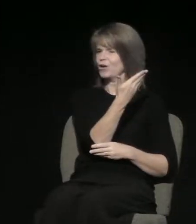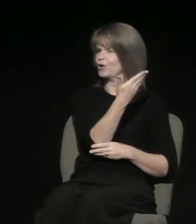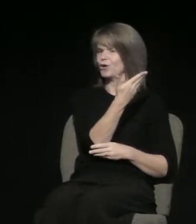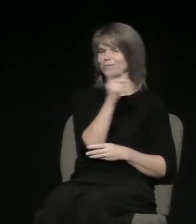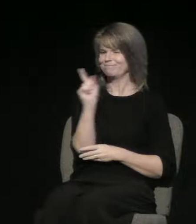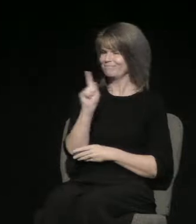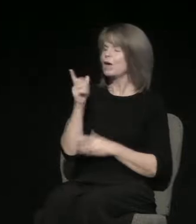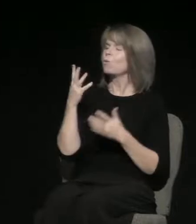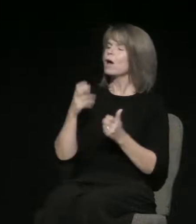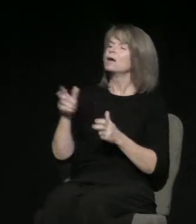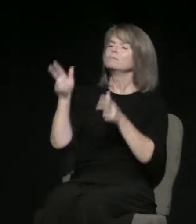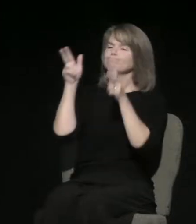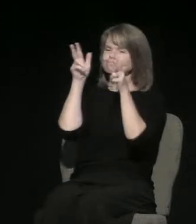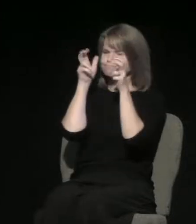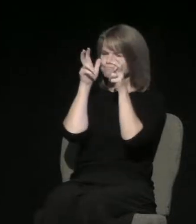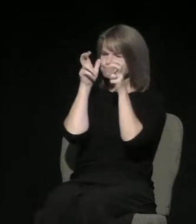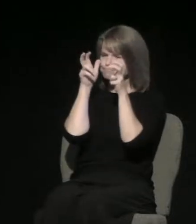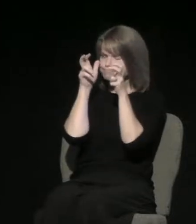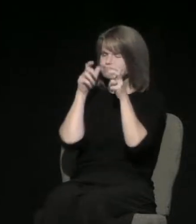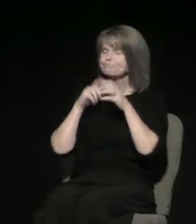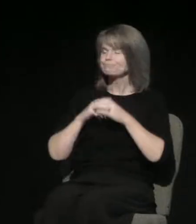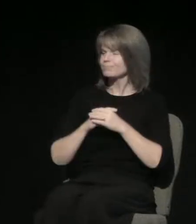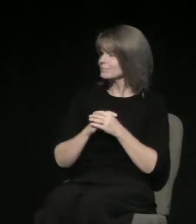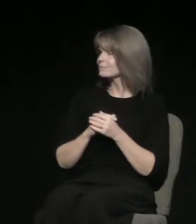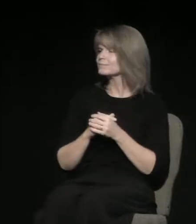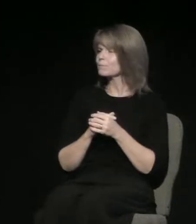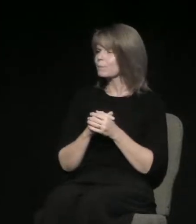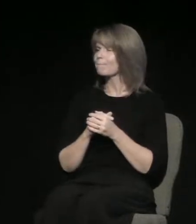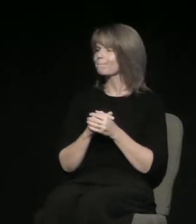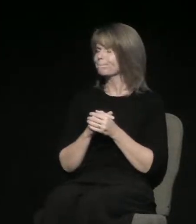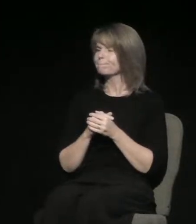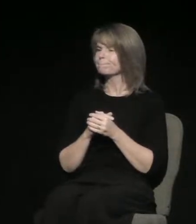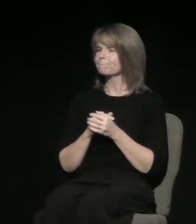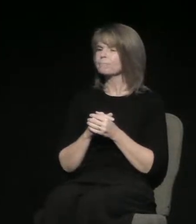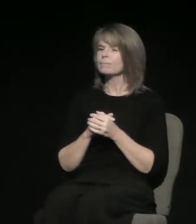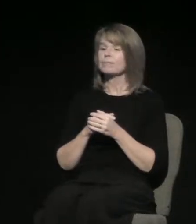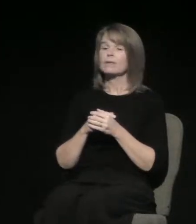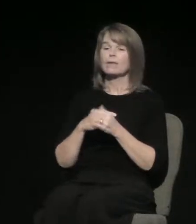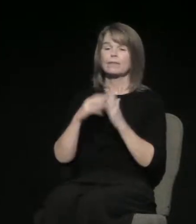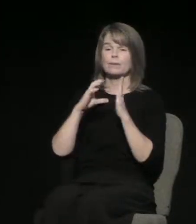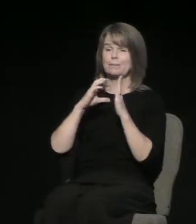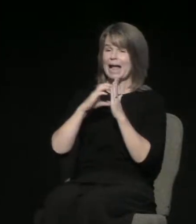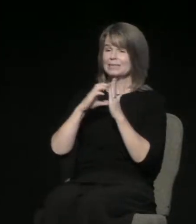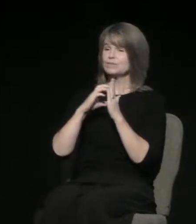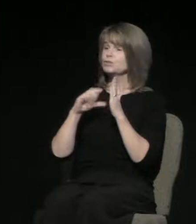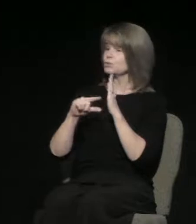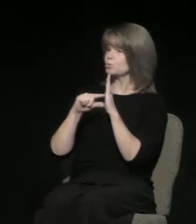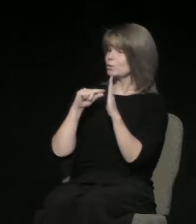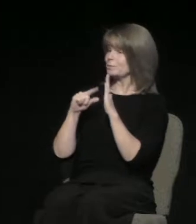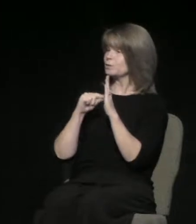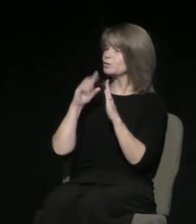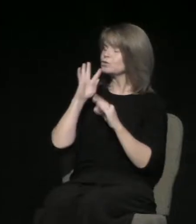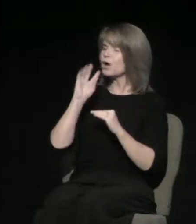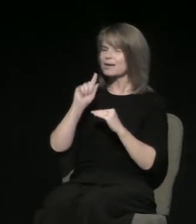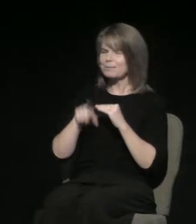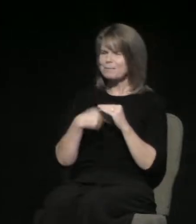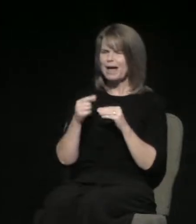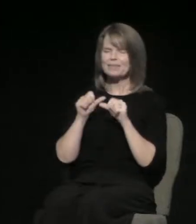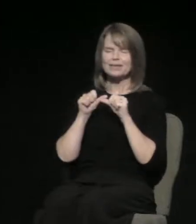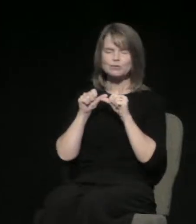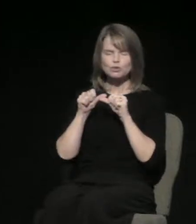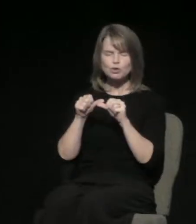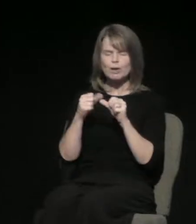just want you To listen to it Maybe close your eyes As I read it But this is a passage of scripture Talking about The enduring